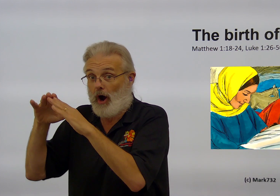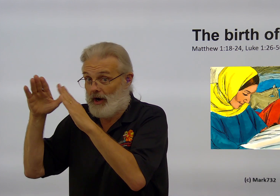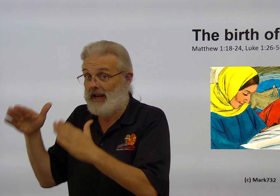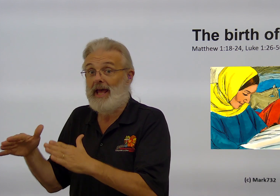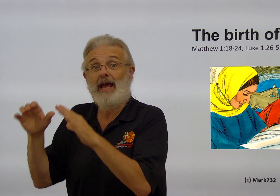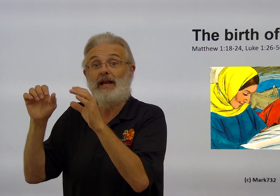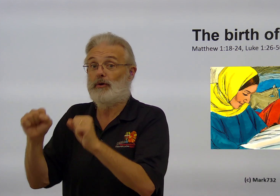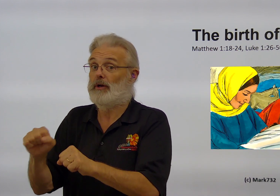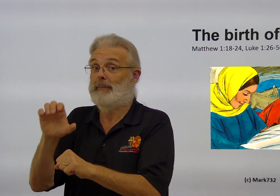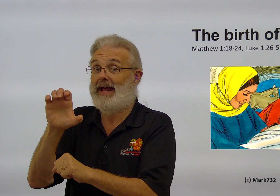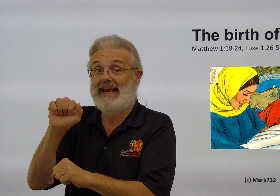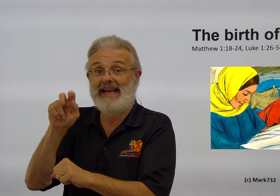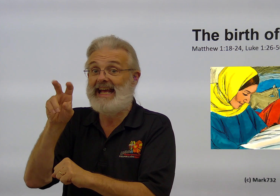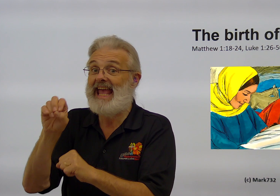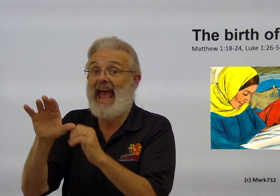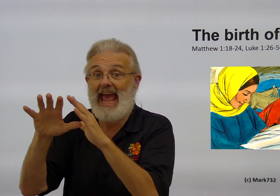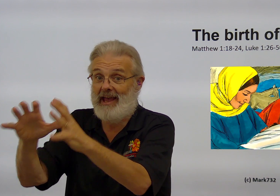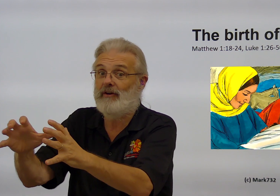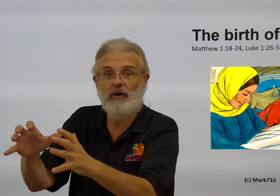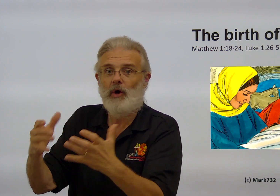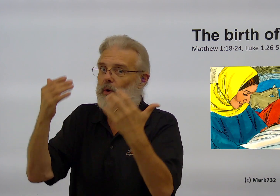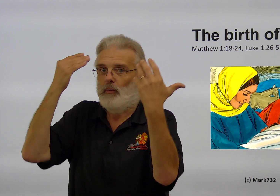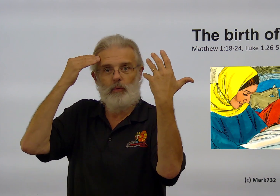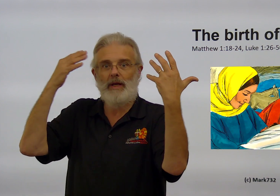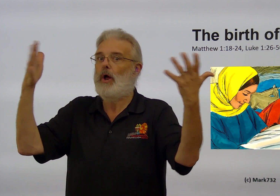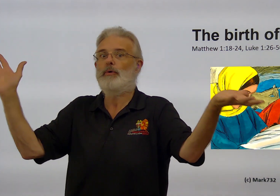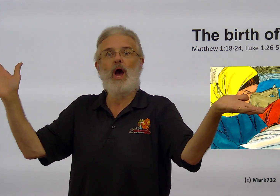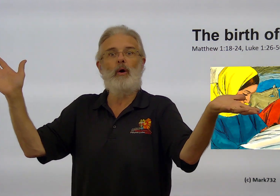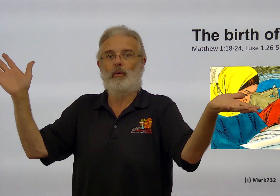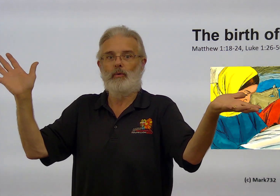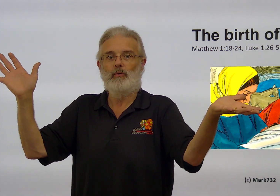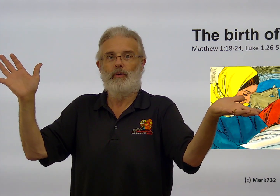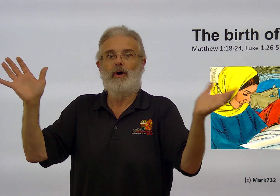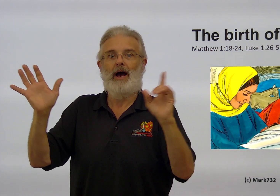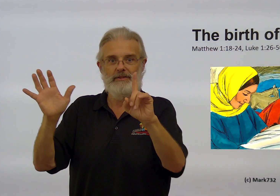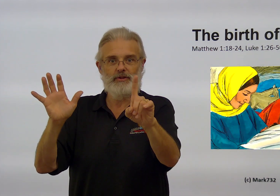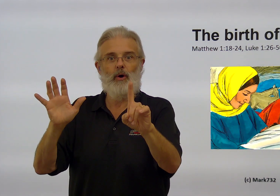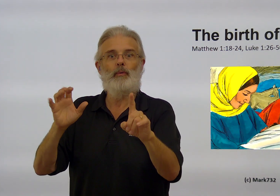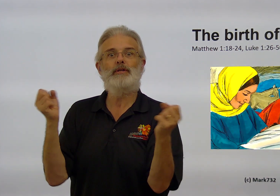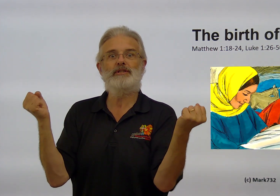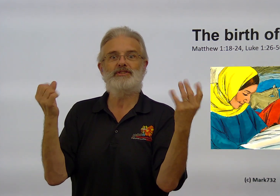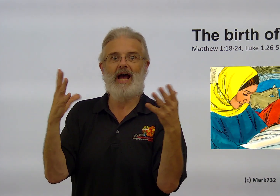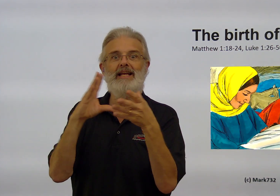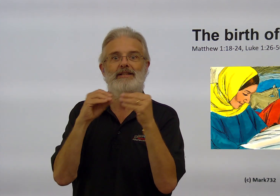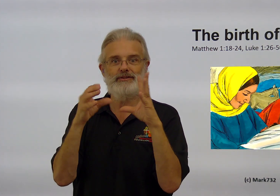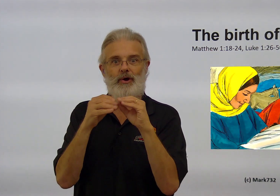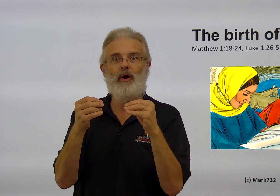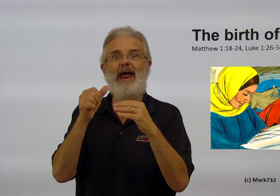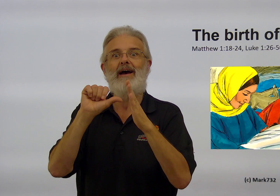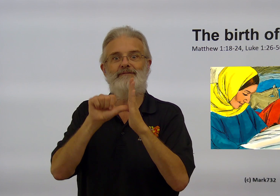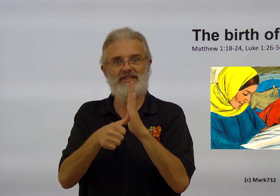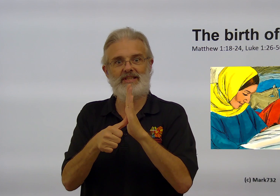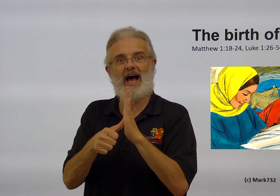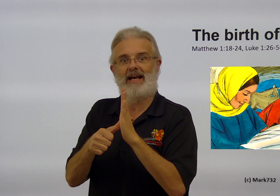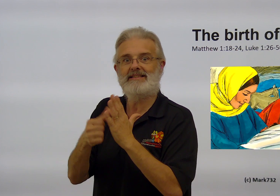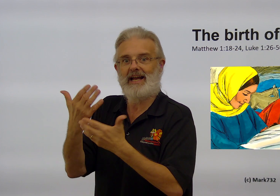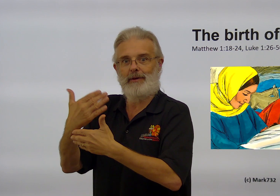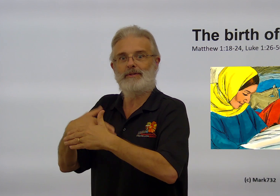barn. It could have been in a cave. We don't know. And so when you're citing the story, emphasize that he was